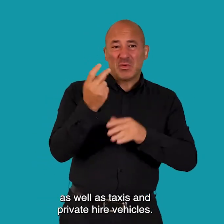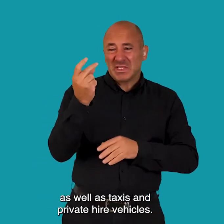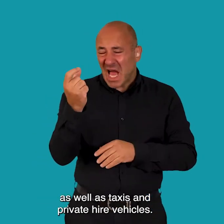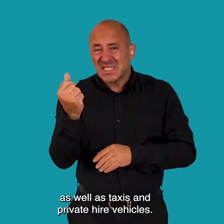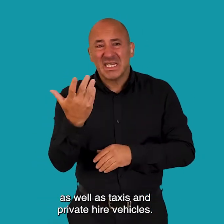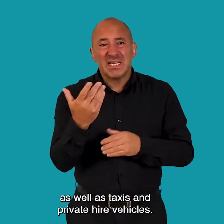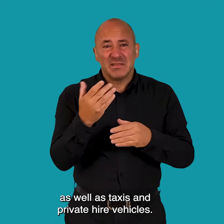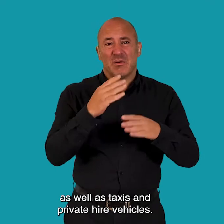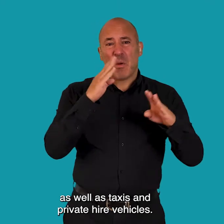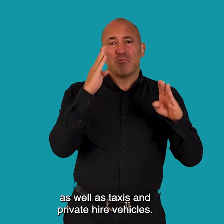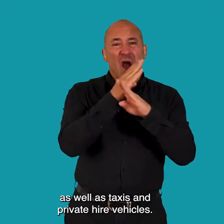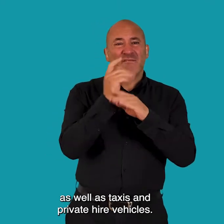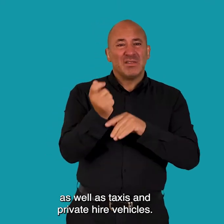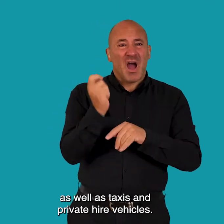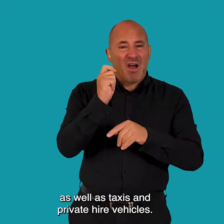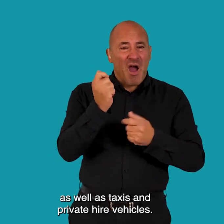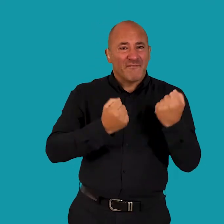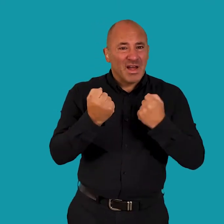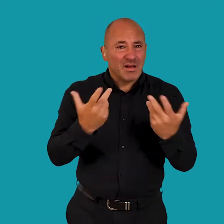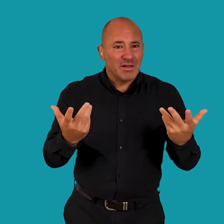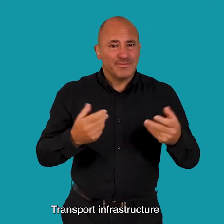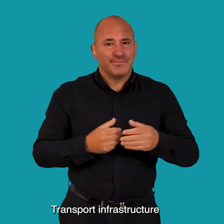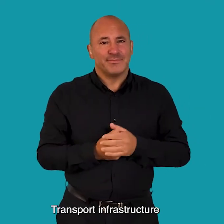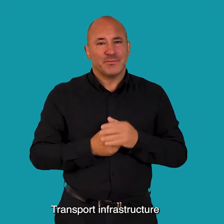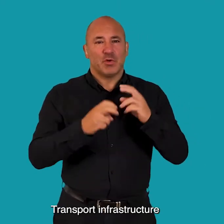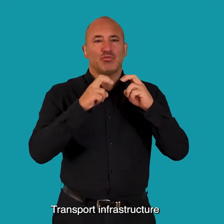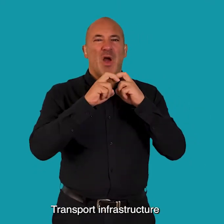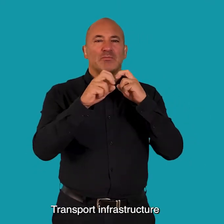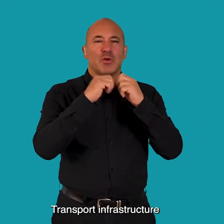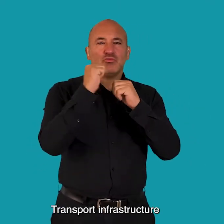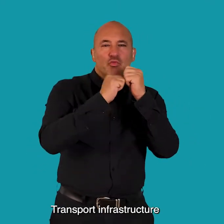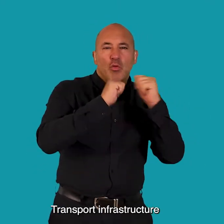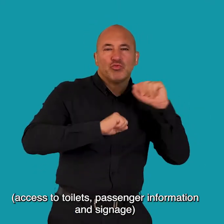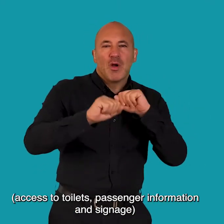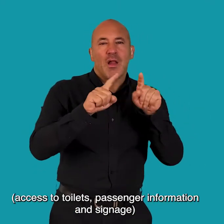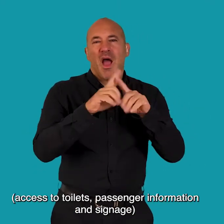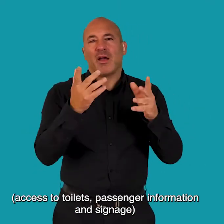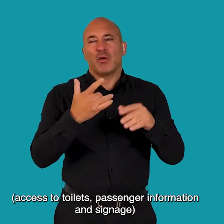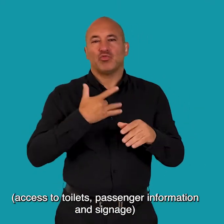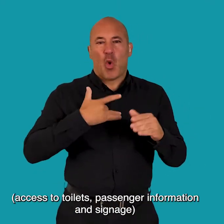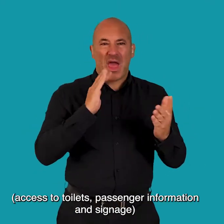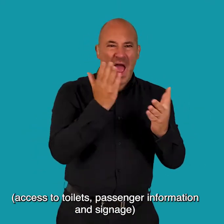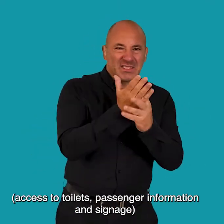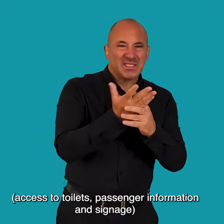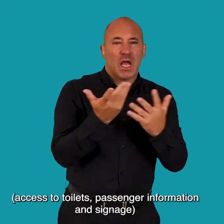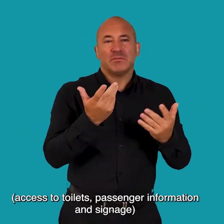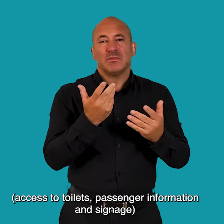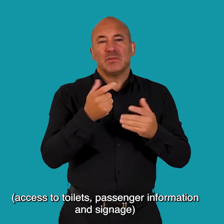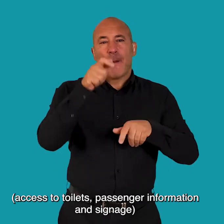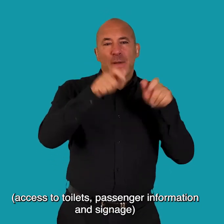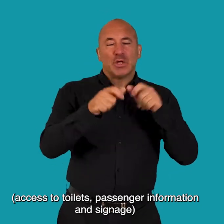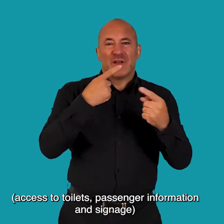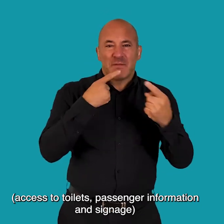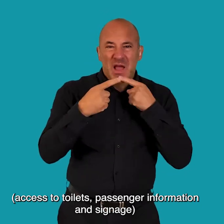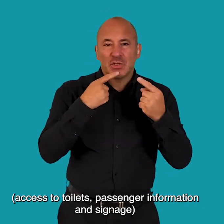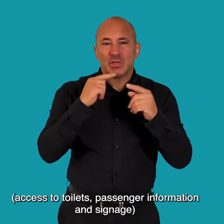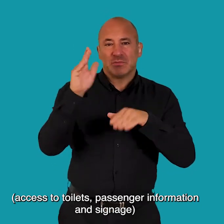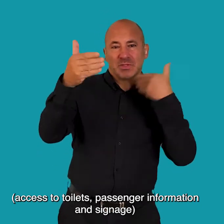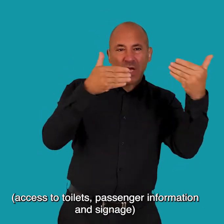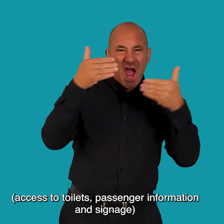and private hire vehicles. Transport infrastructure, access to toilets, passenger information and signage